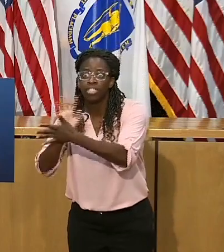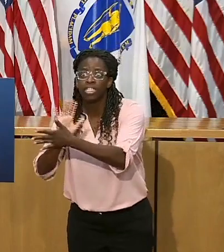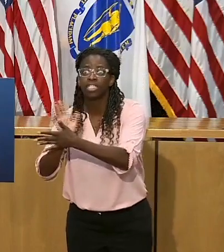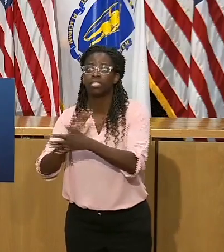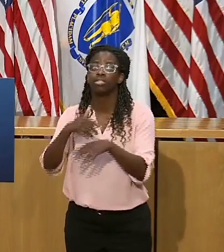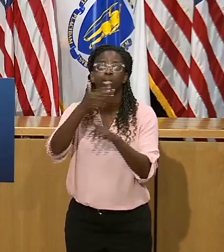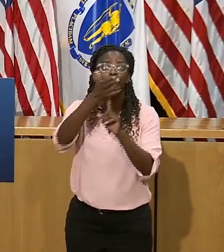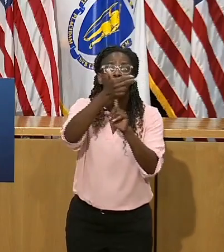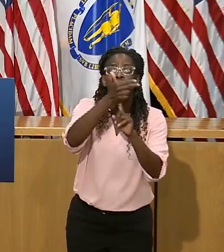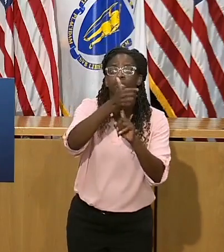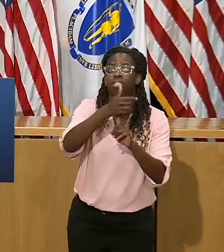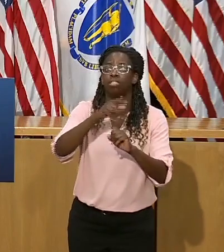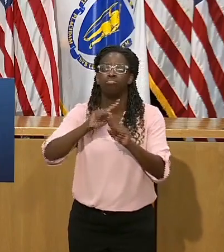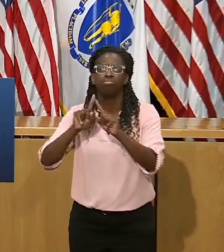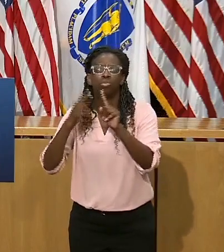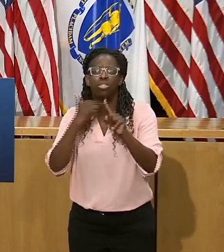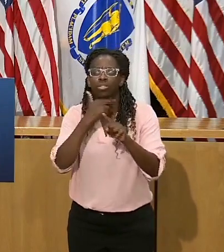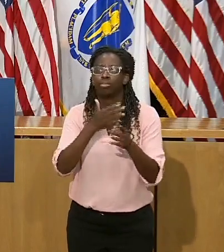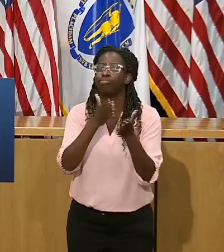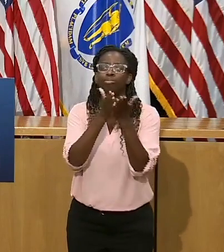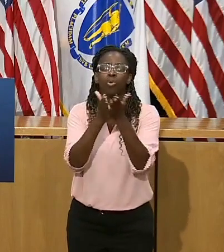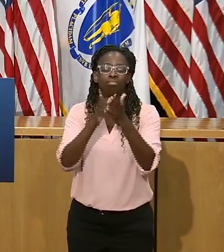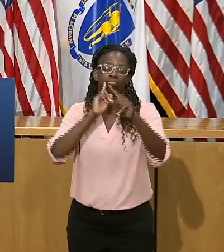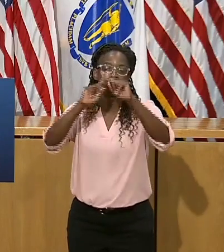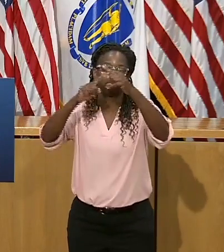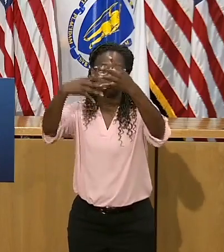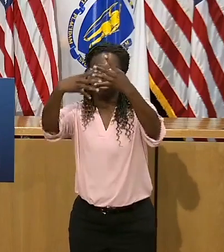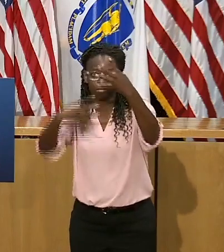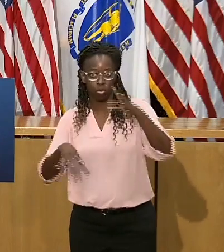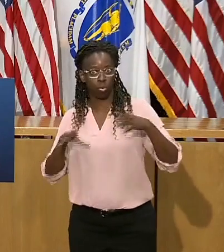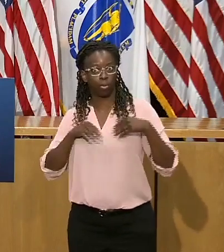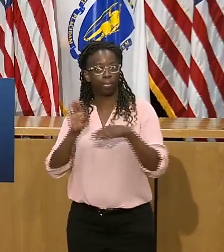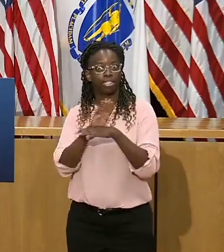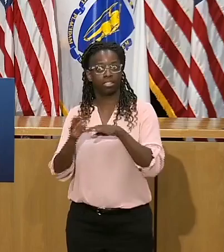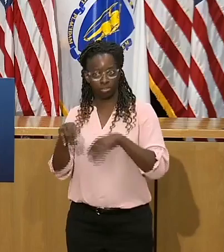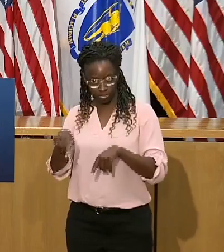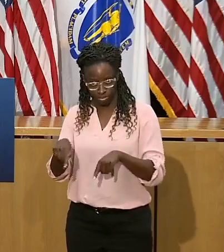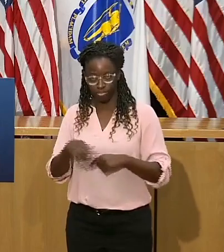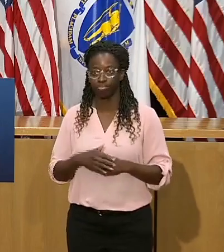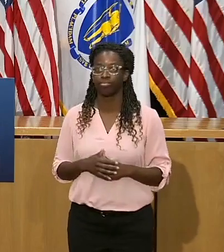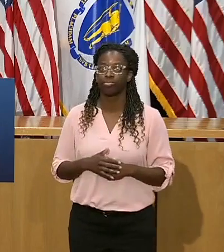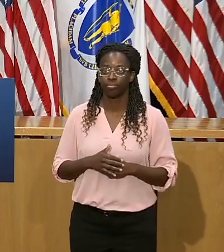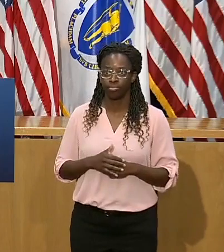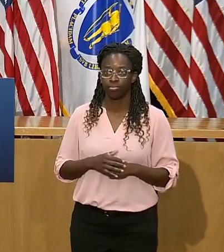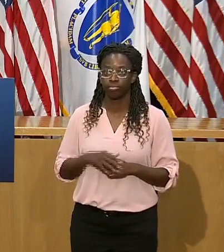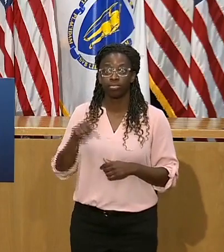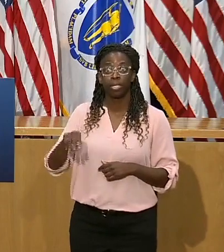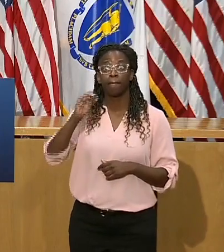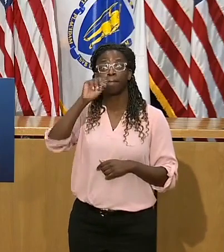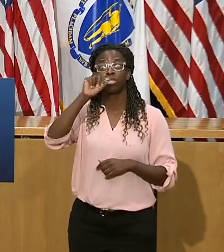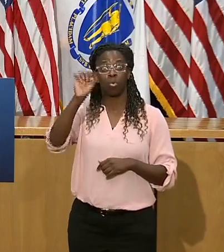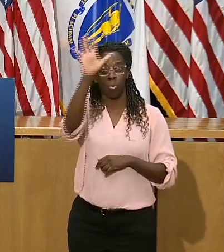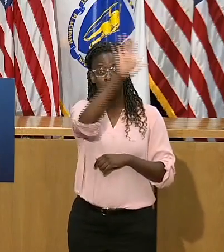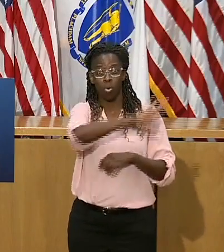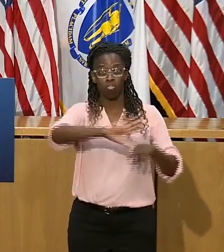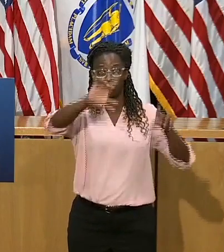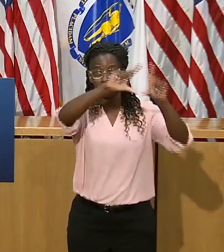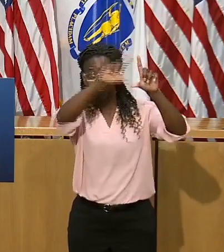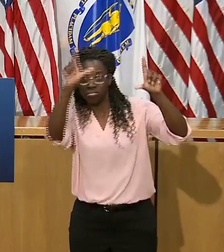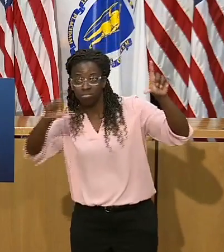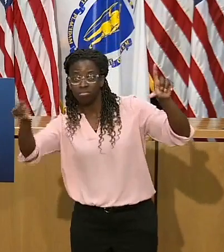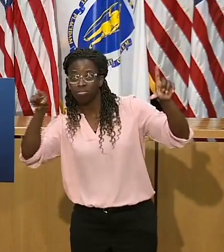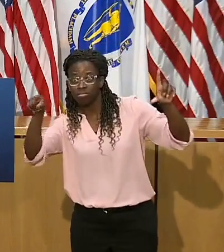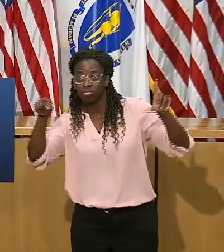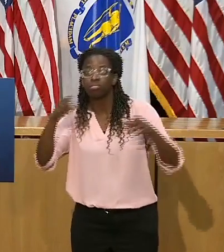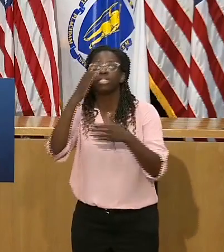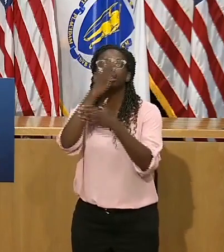industry. There have also been places where the spread has been particularly tough to manage in some of our gateway cities, and our